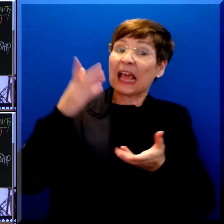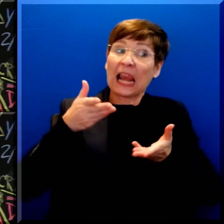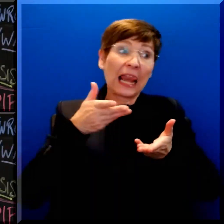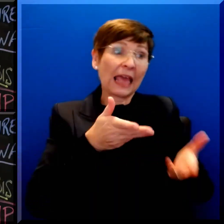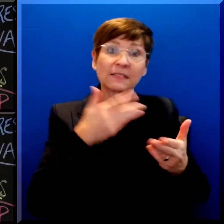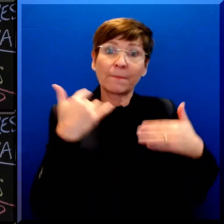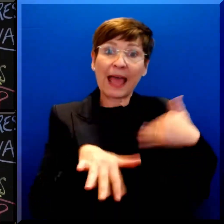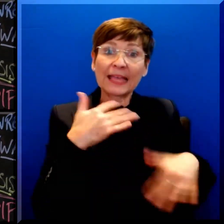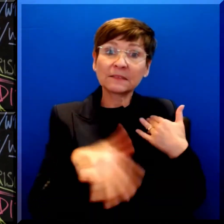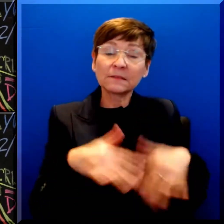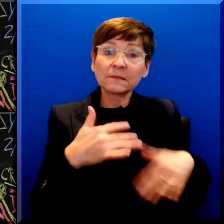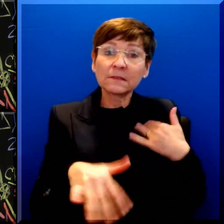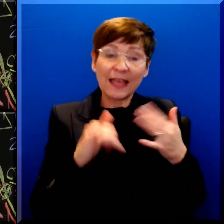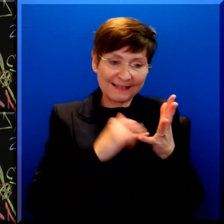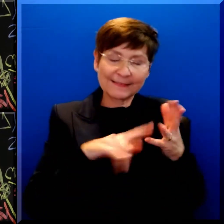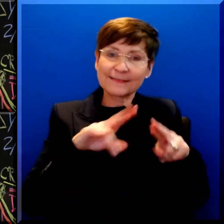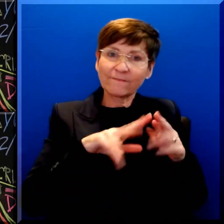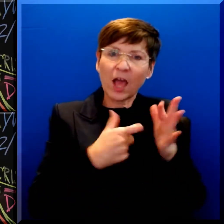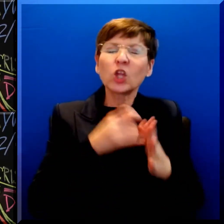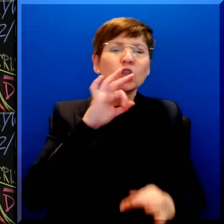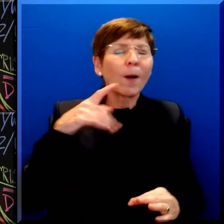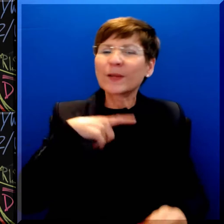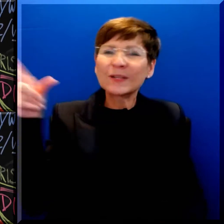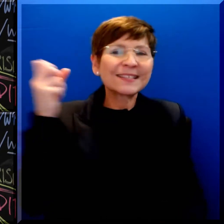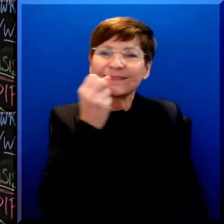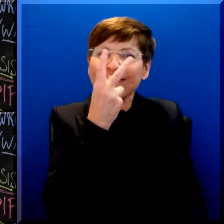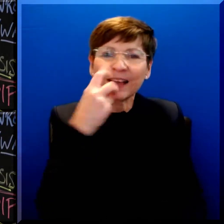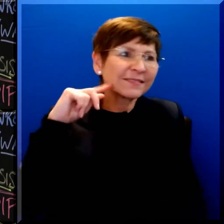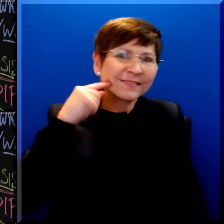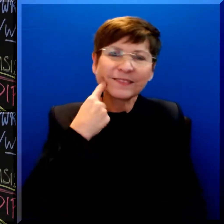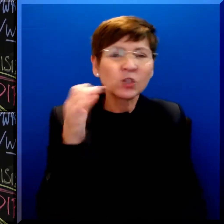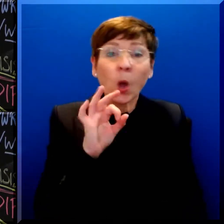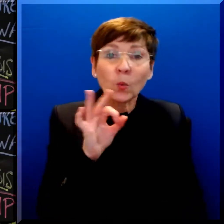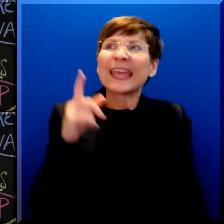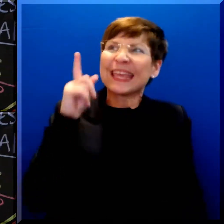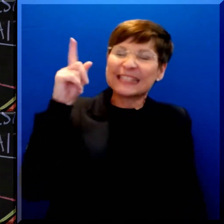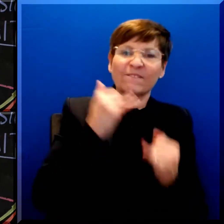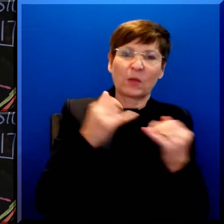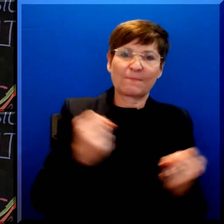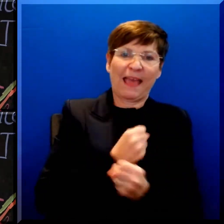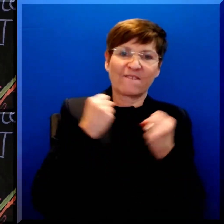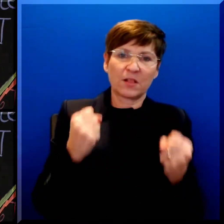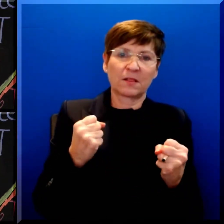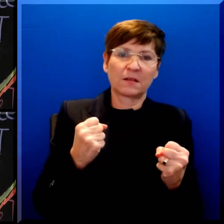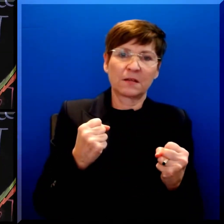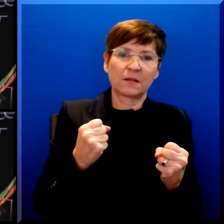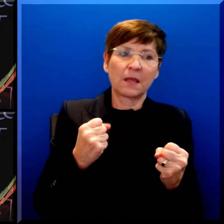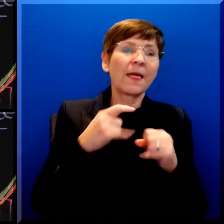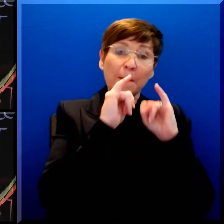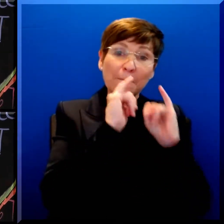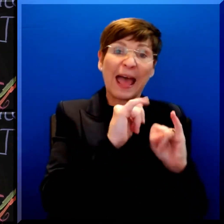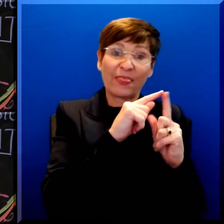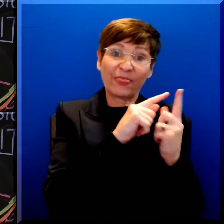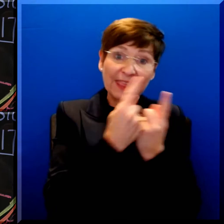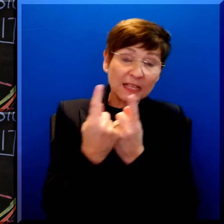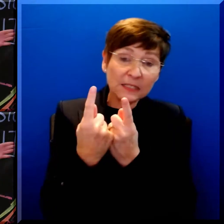and suffering, not because he is a sadist, but because he's so powerful, he can even bend the bad stuff